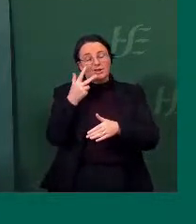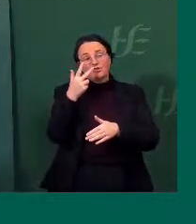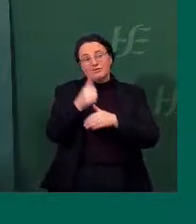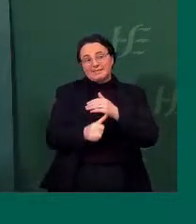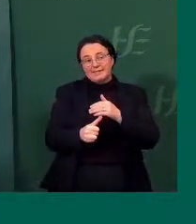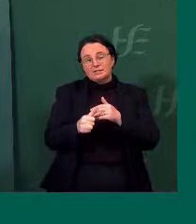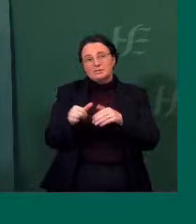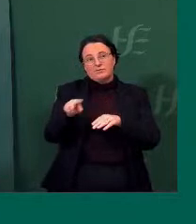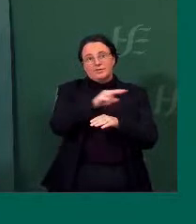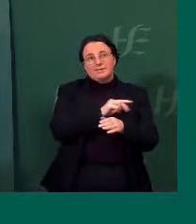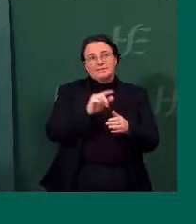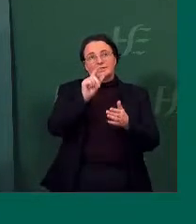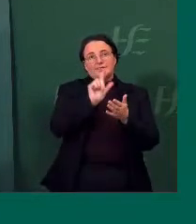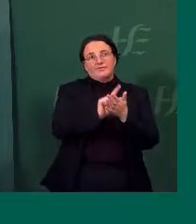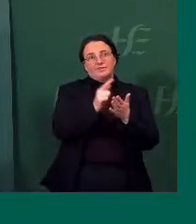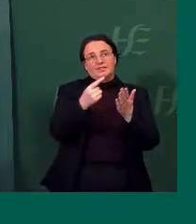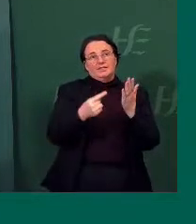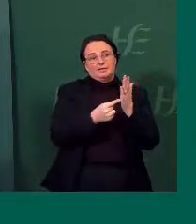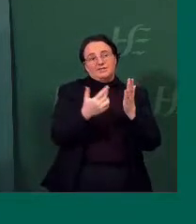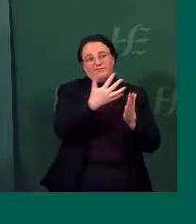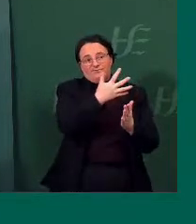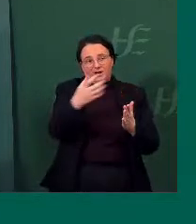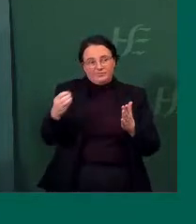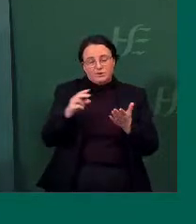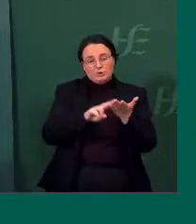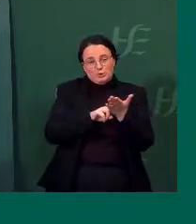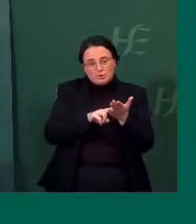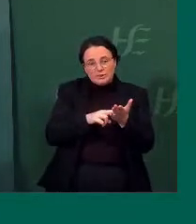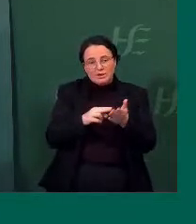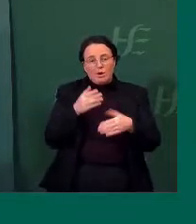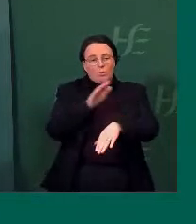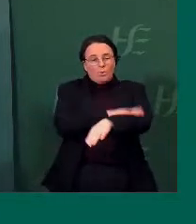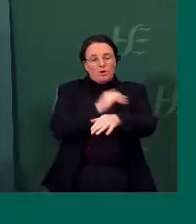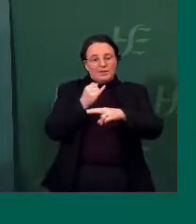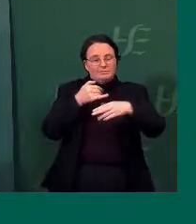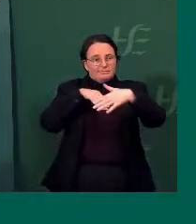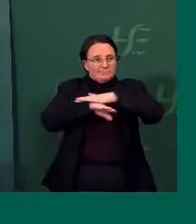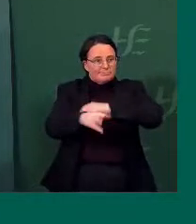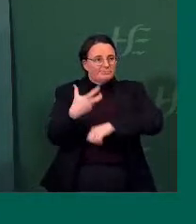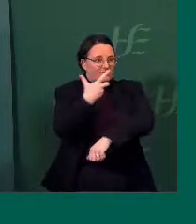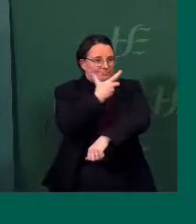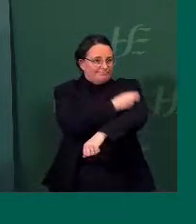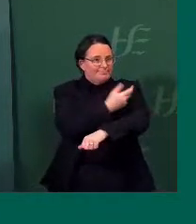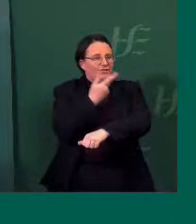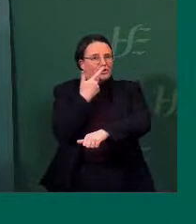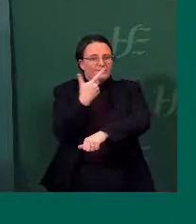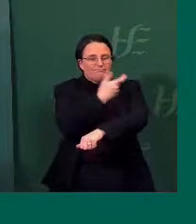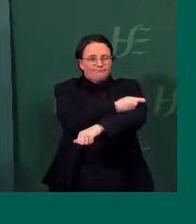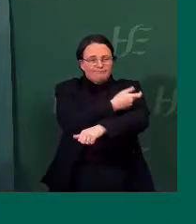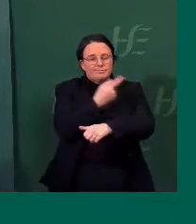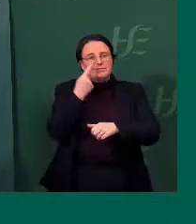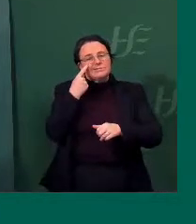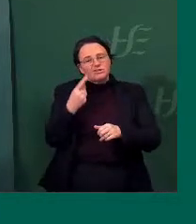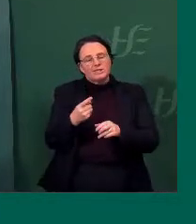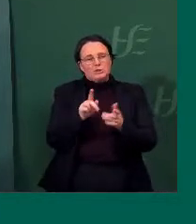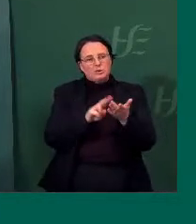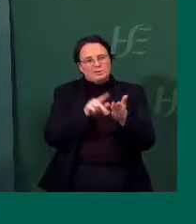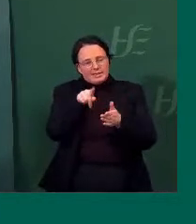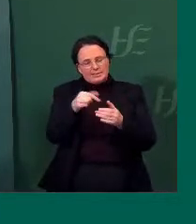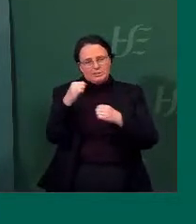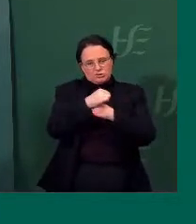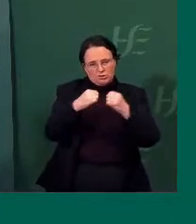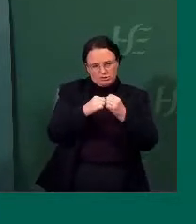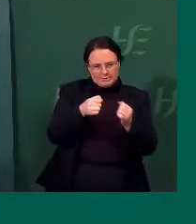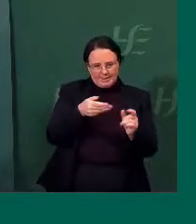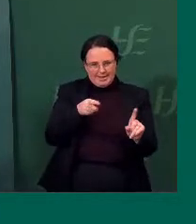over 17,500 people utilised that walk-in facility. And again, we'll be continuing to try and use those in a structured and